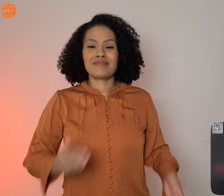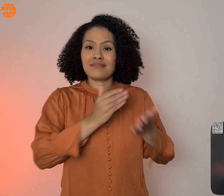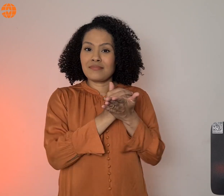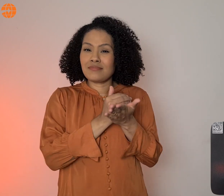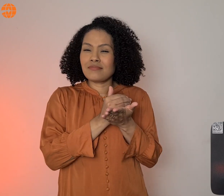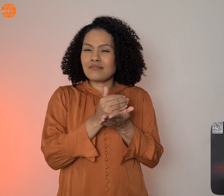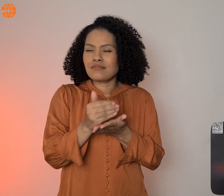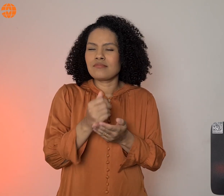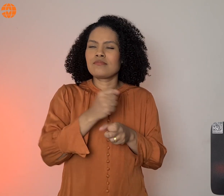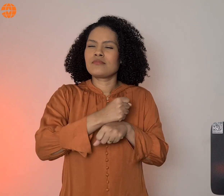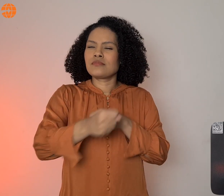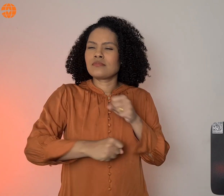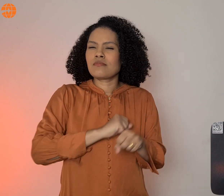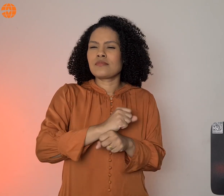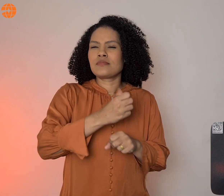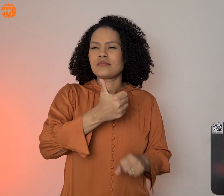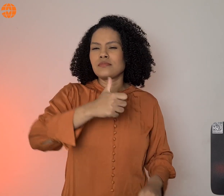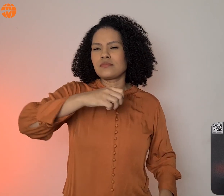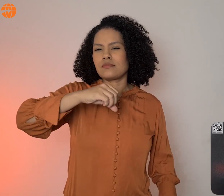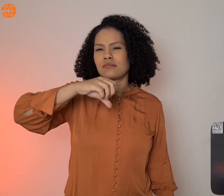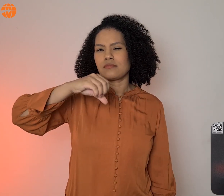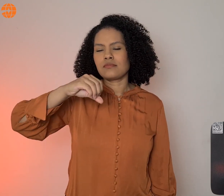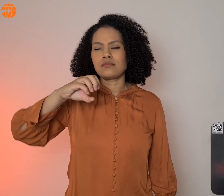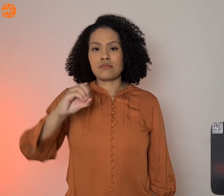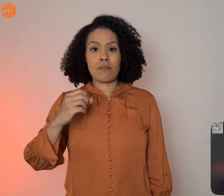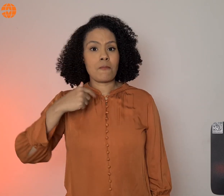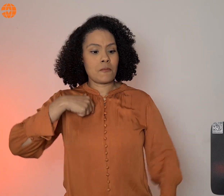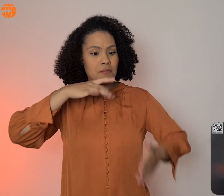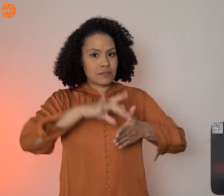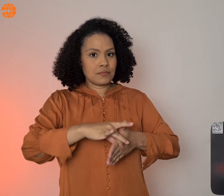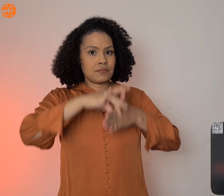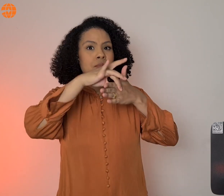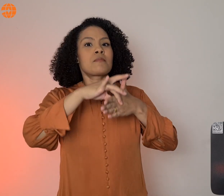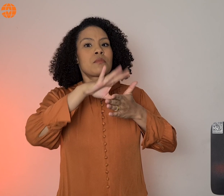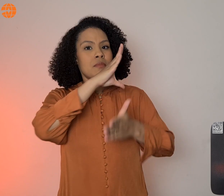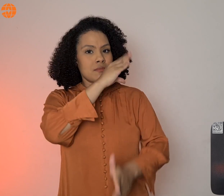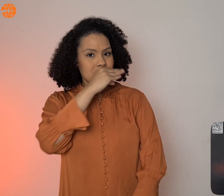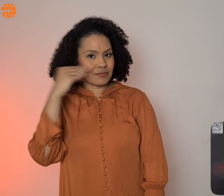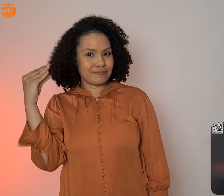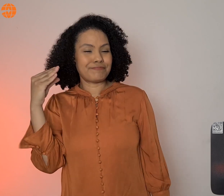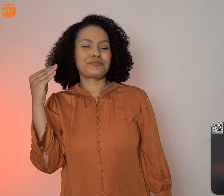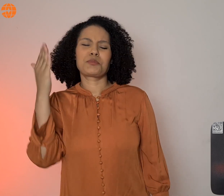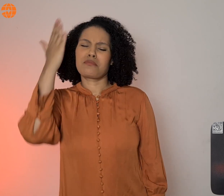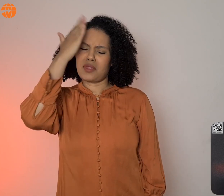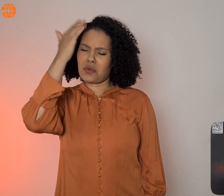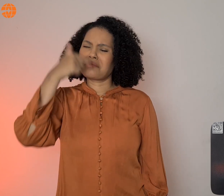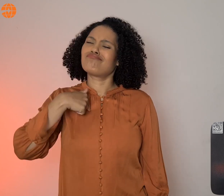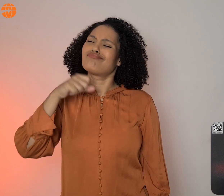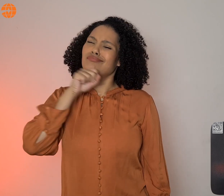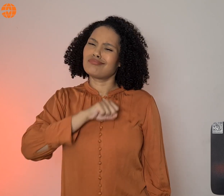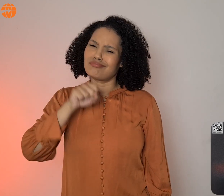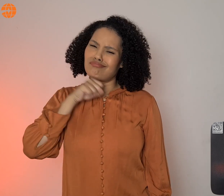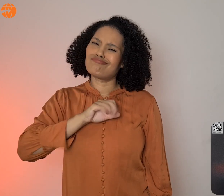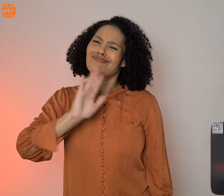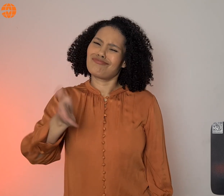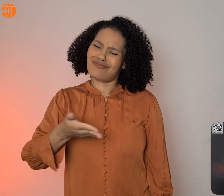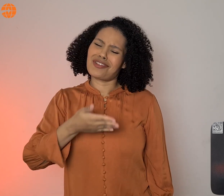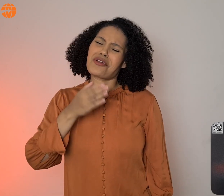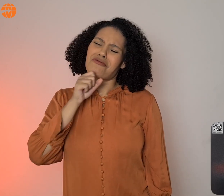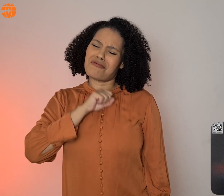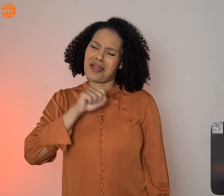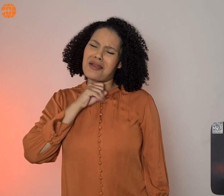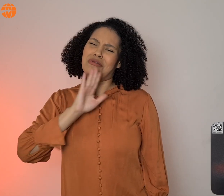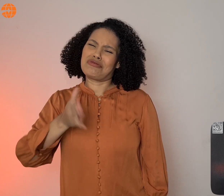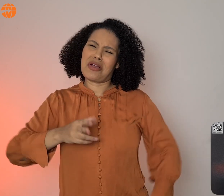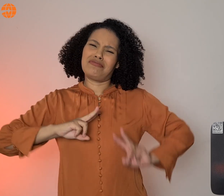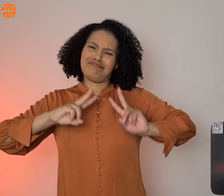in 1990. Mas lá em 1990 eu era um líder de adolescentes. I know I'm old, very old. Eu sei que eu sou muito velho, eu sei